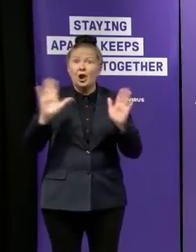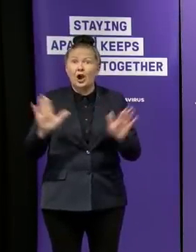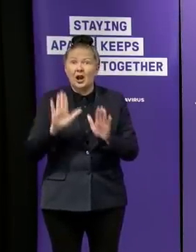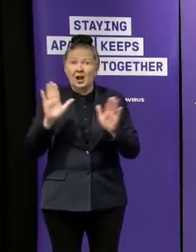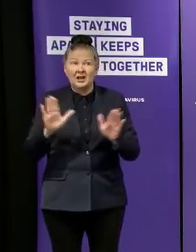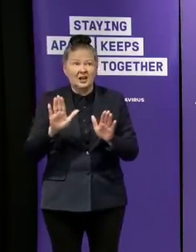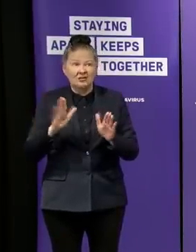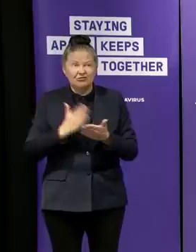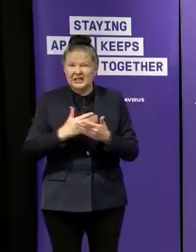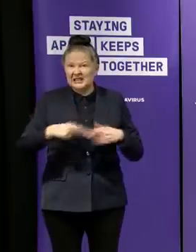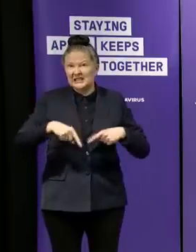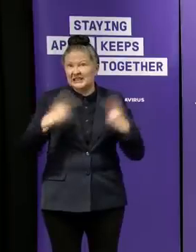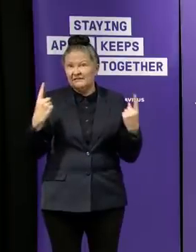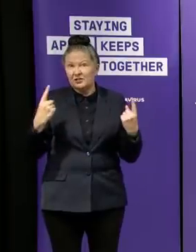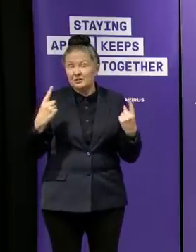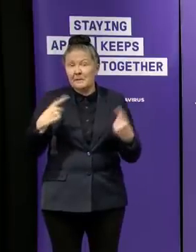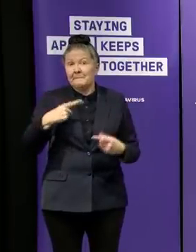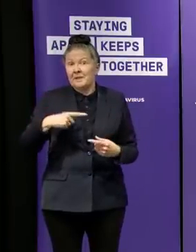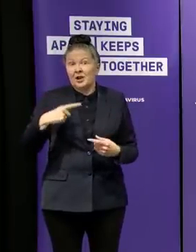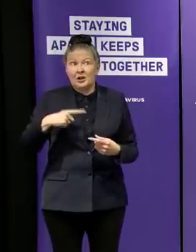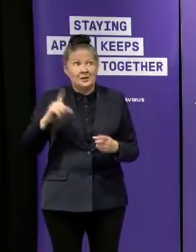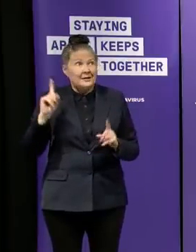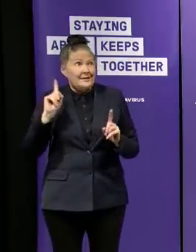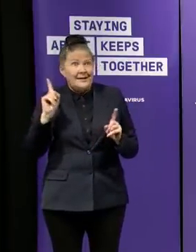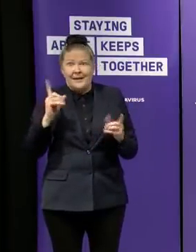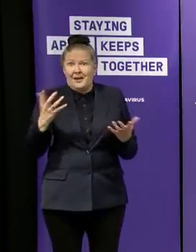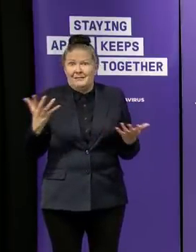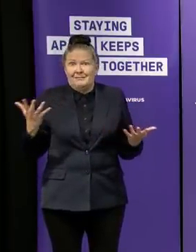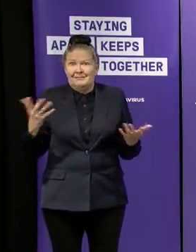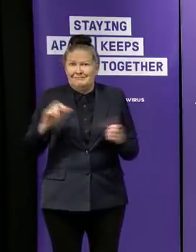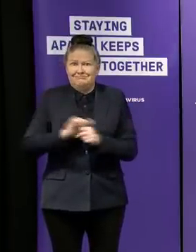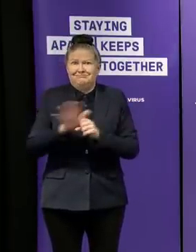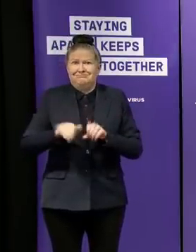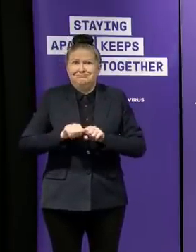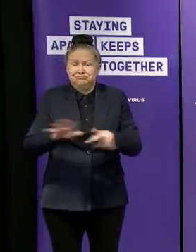because we're in the midst of a global pandemic and we don't have a vaccine for it.